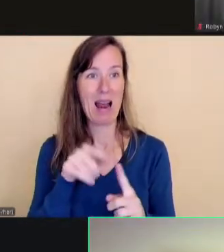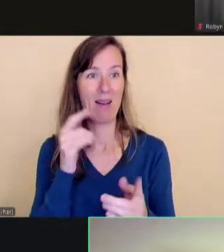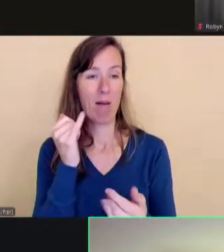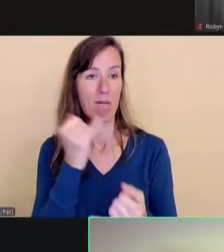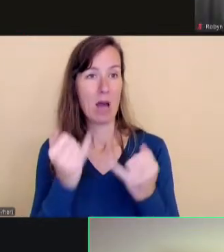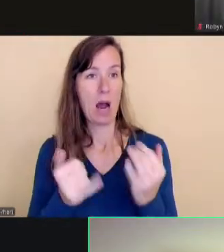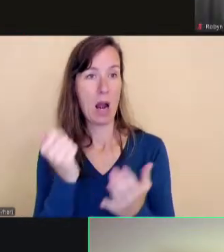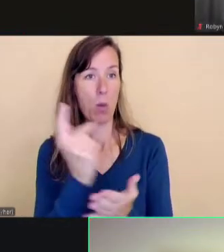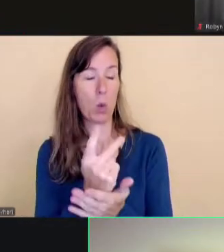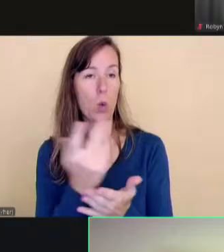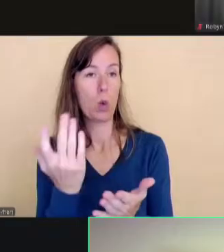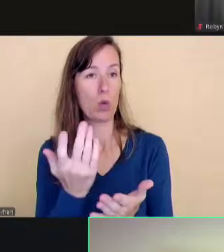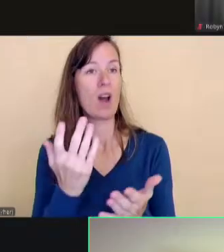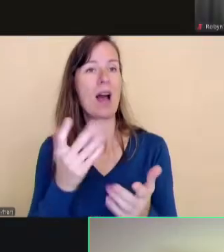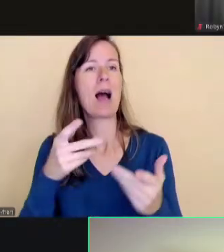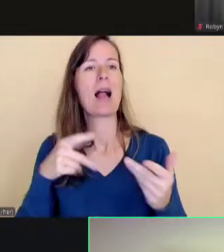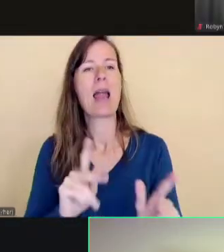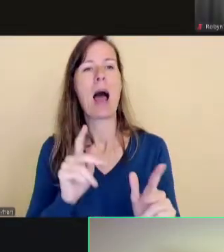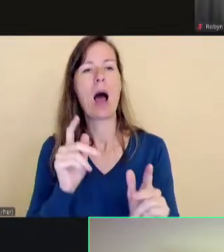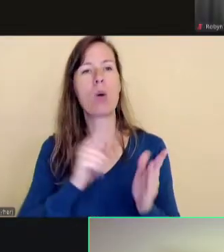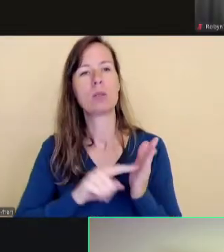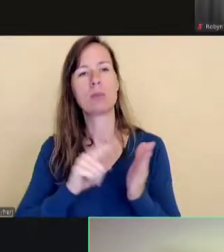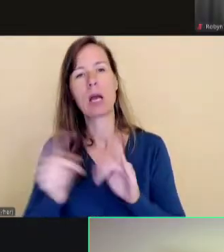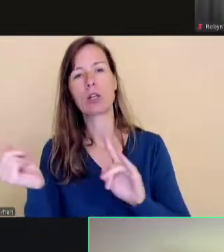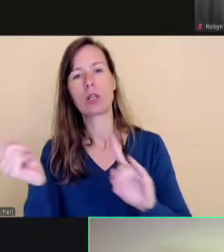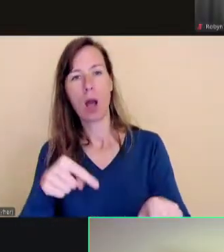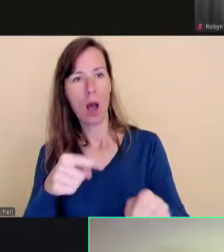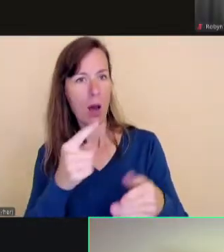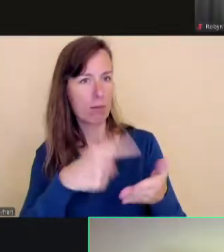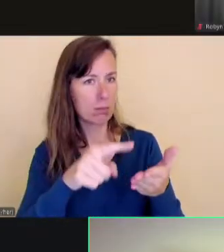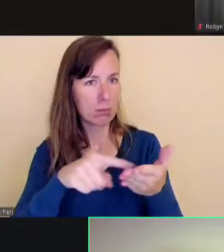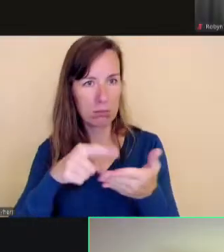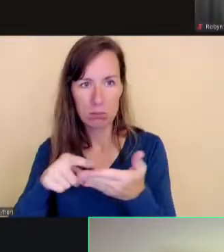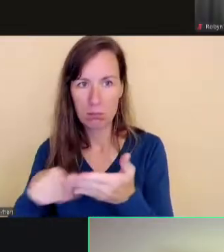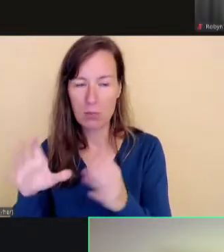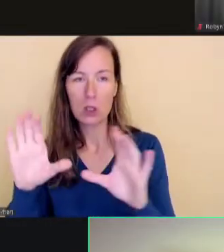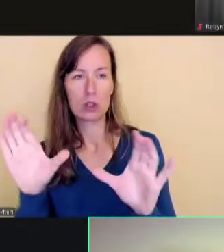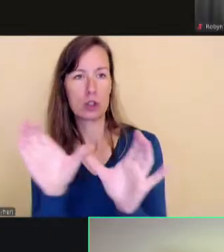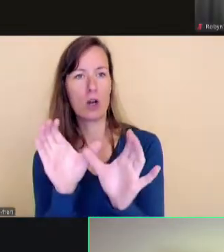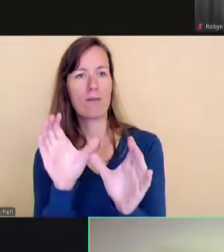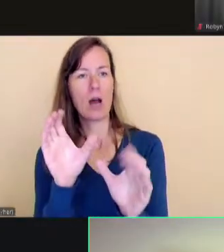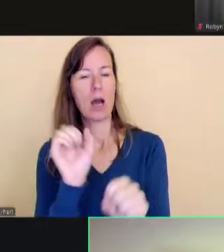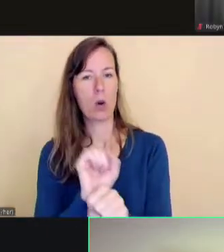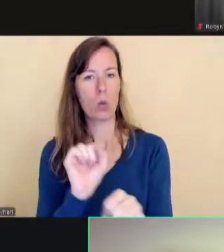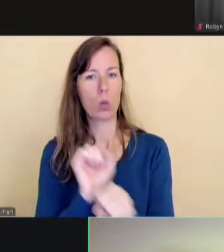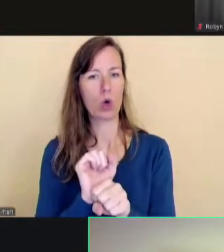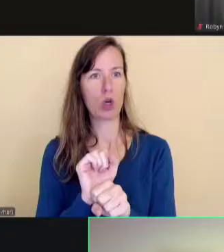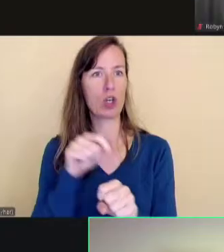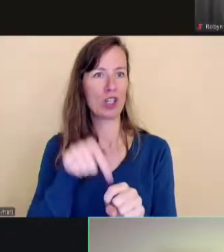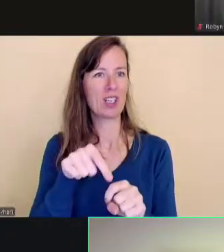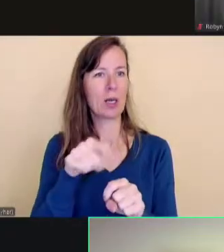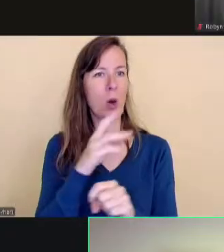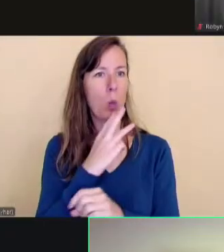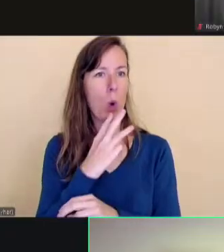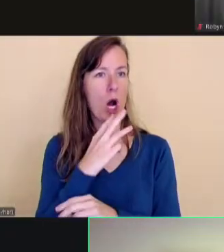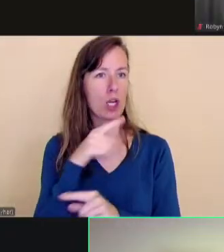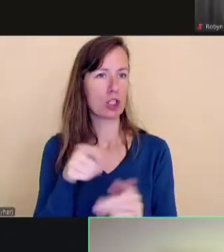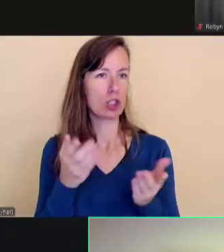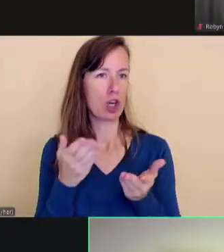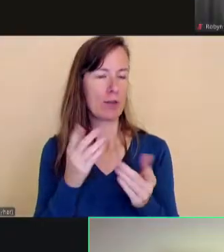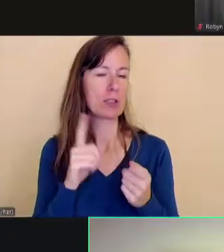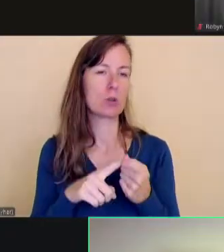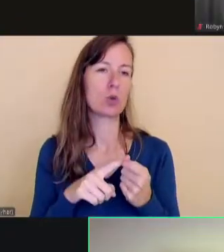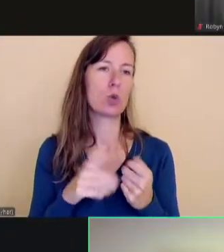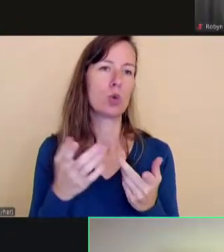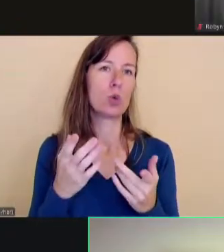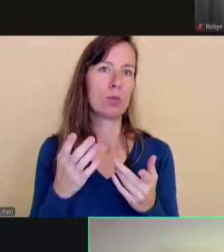and certify the work and allow for the service, which is water, to come online and be connected.